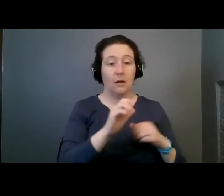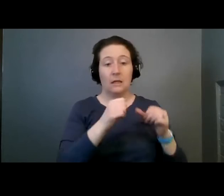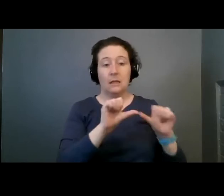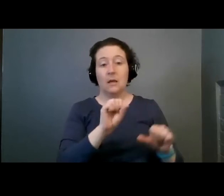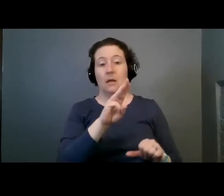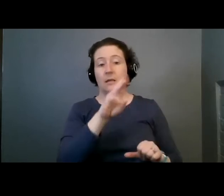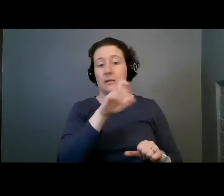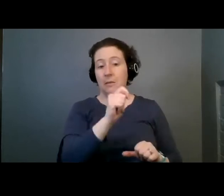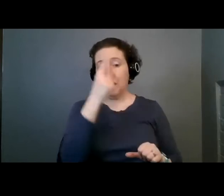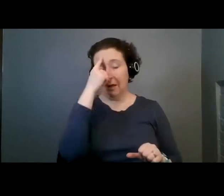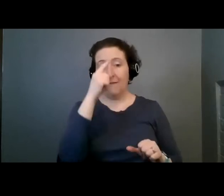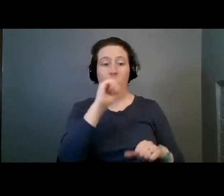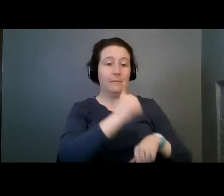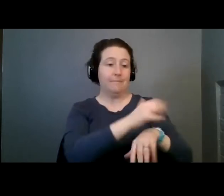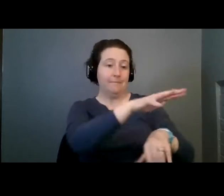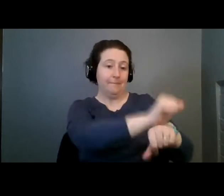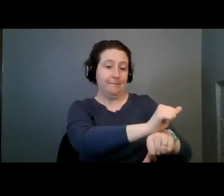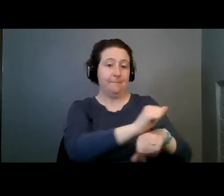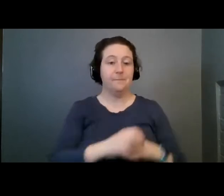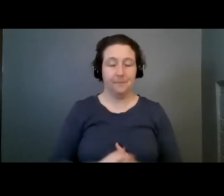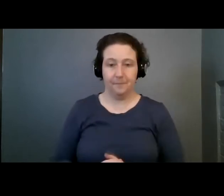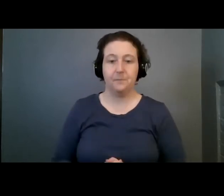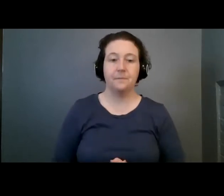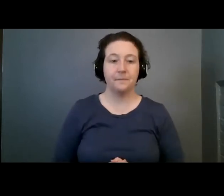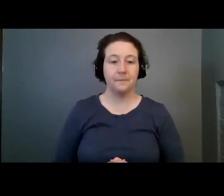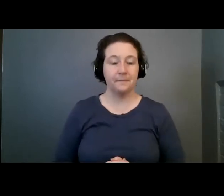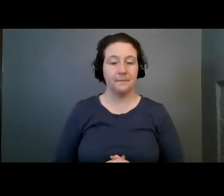a time slot. Thank you.